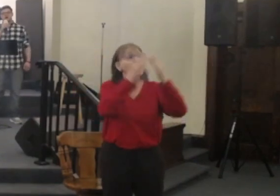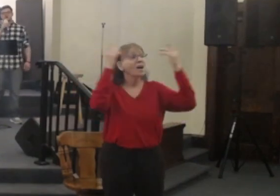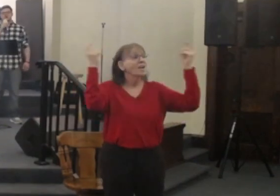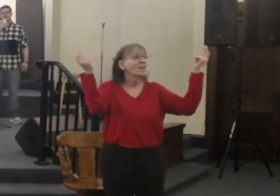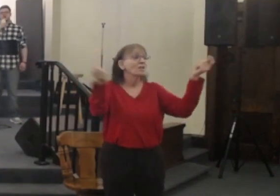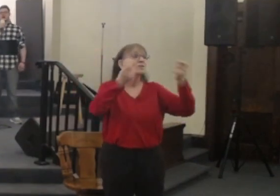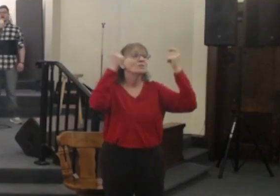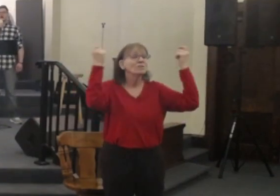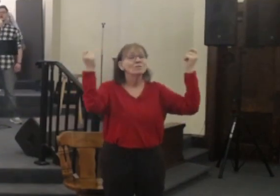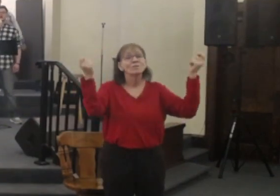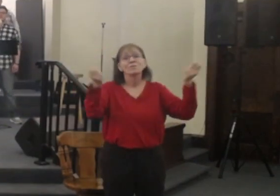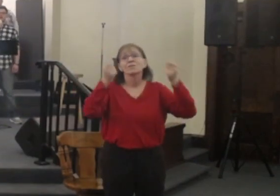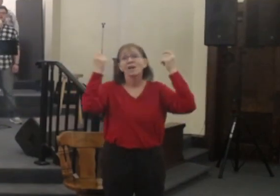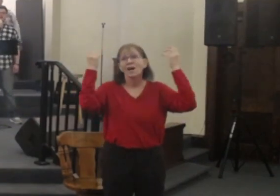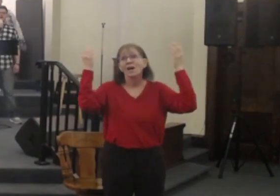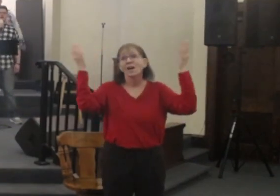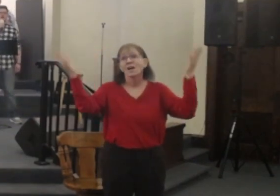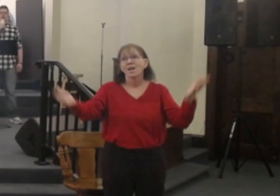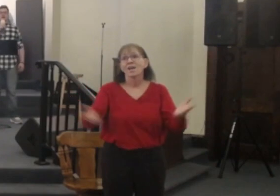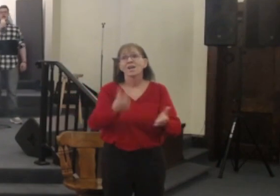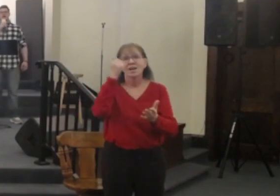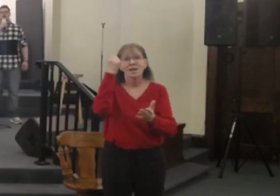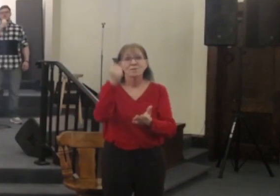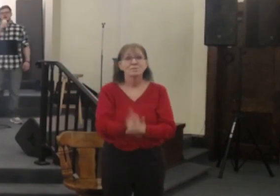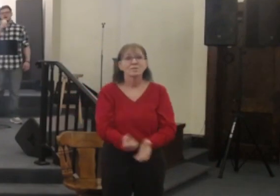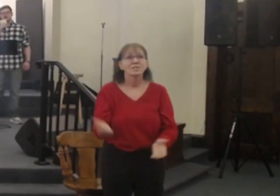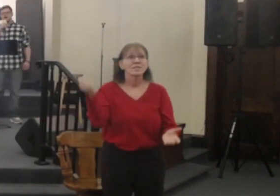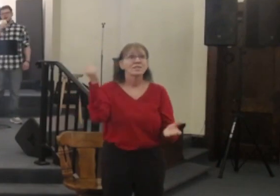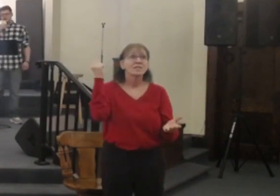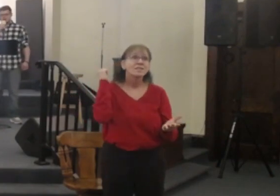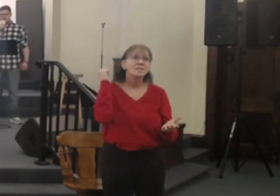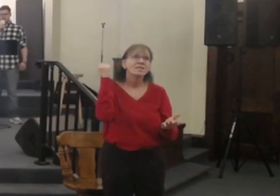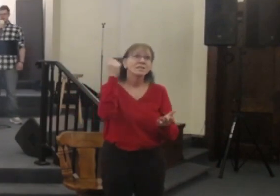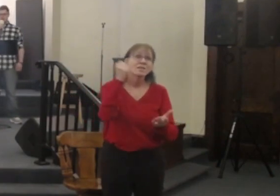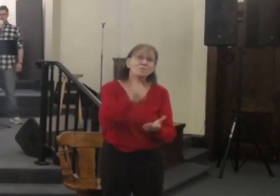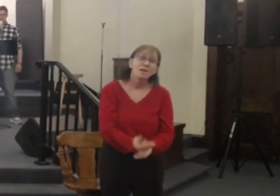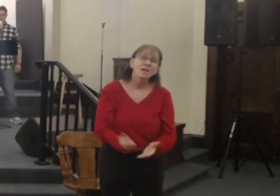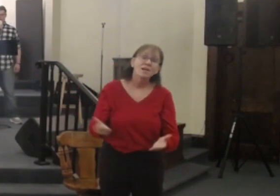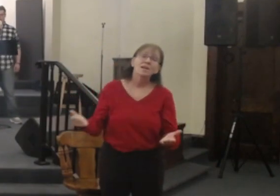Hallelujah. Hallelujah. Amen. Amen.